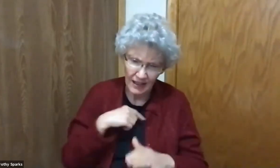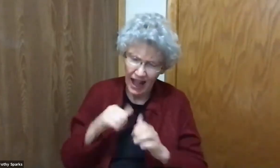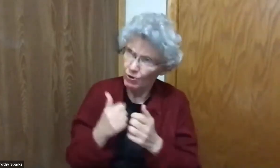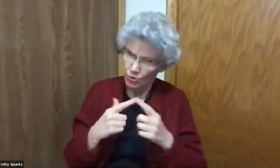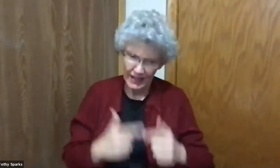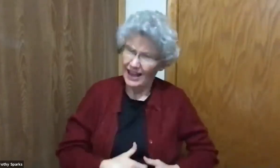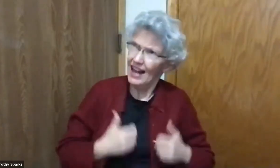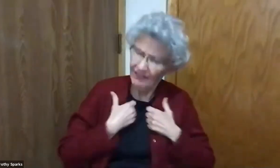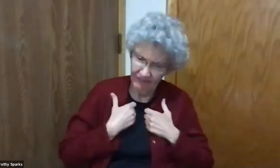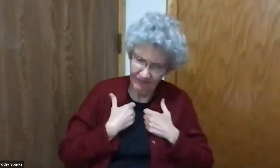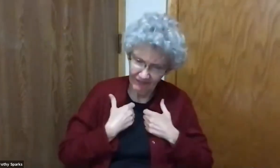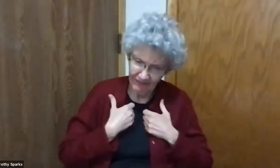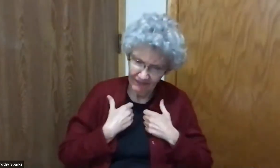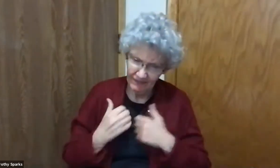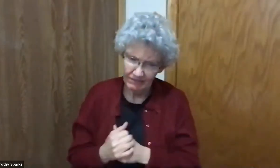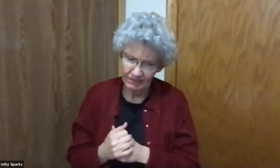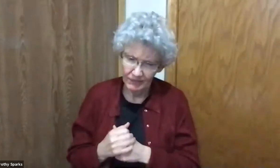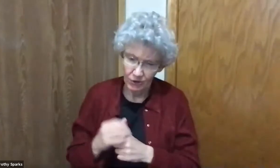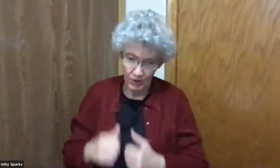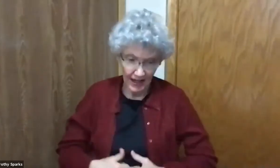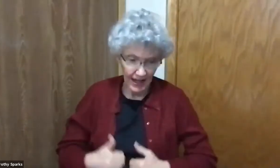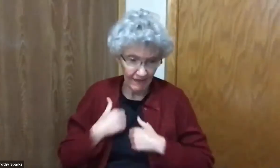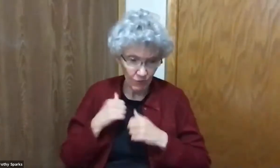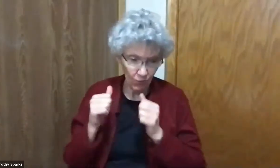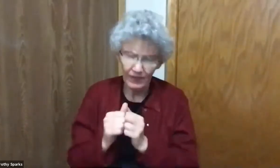in your life, you show us how